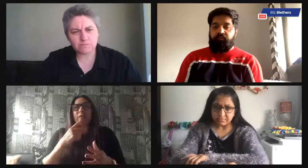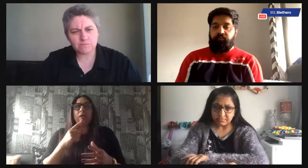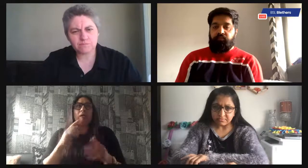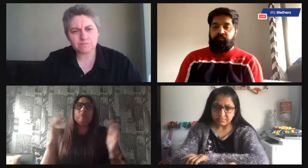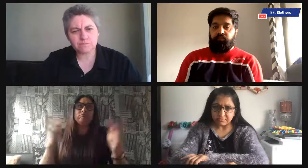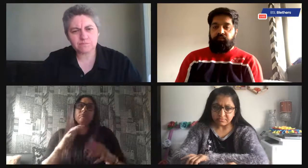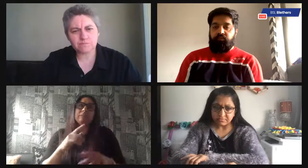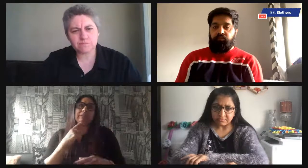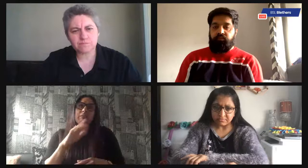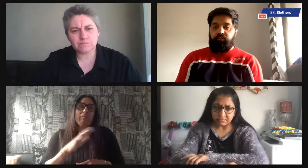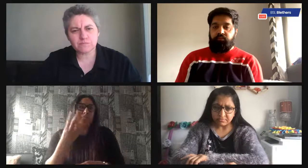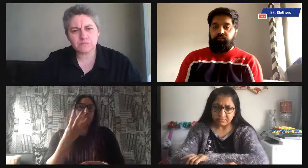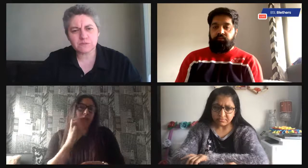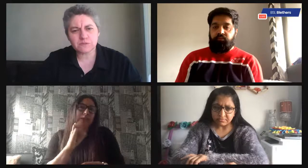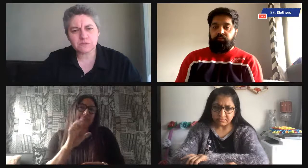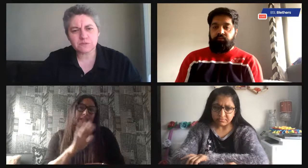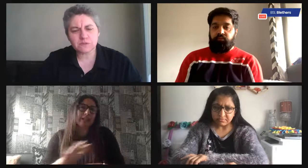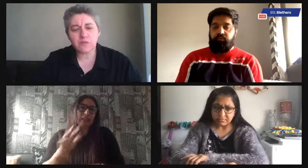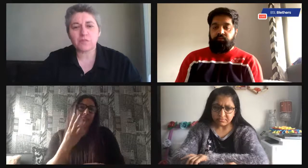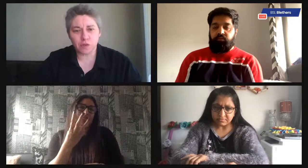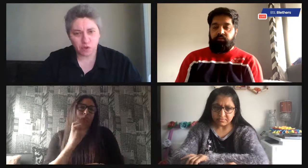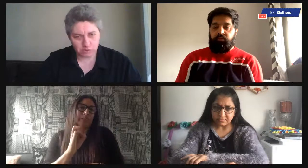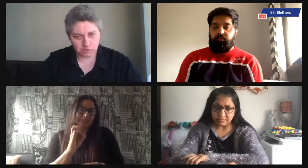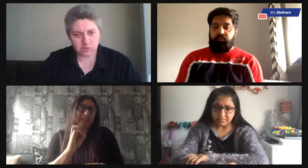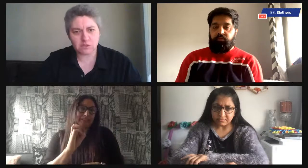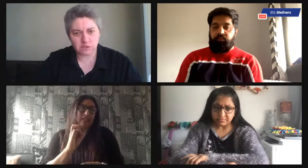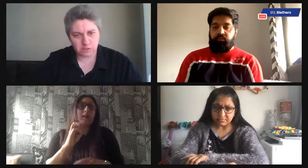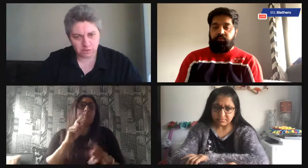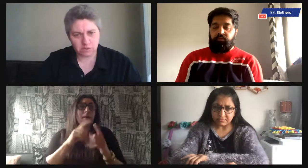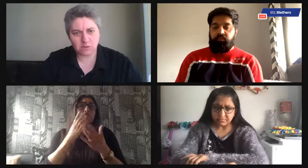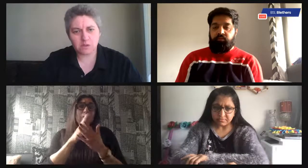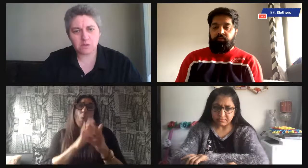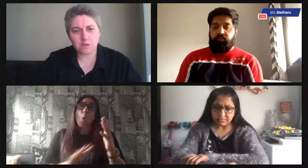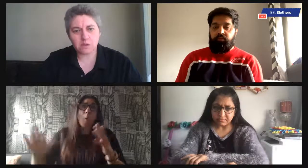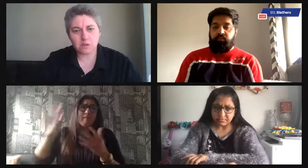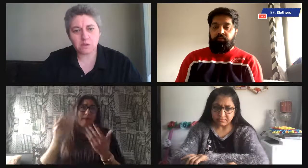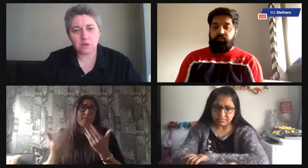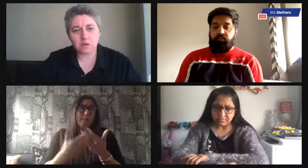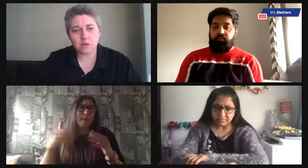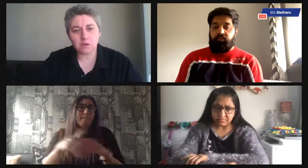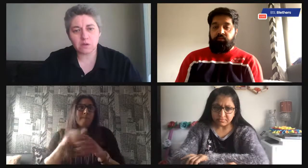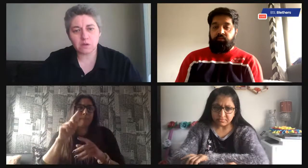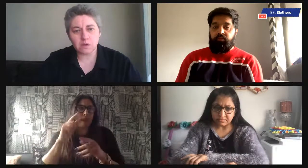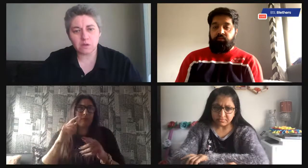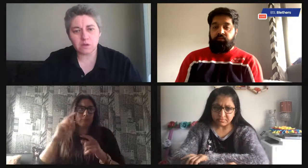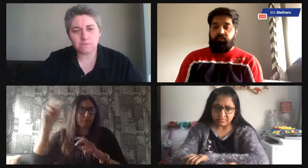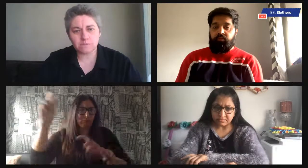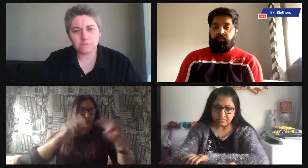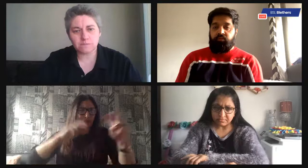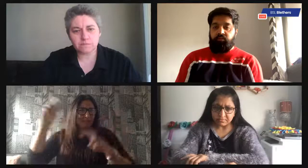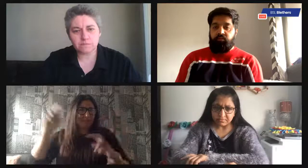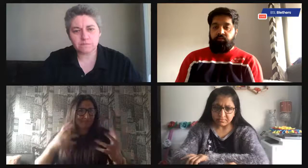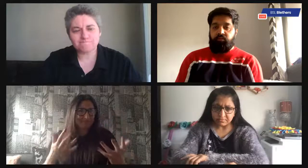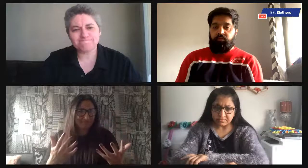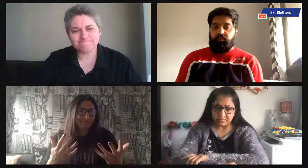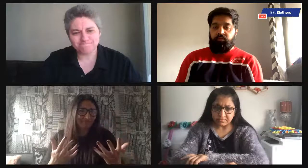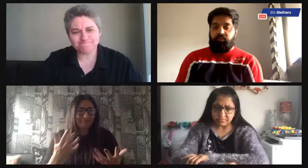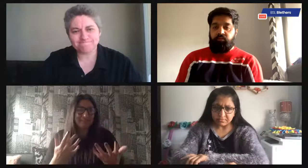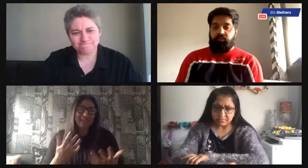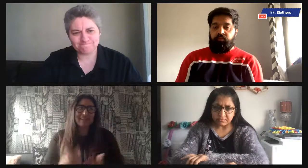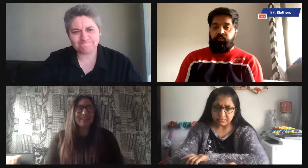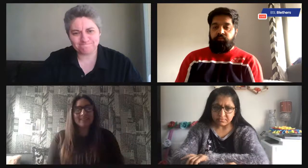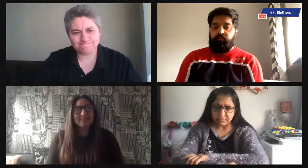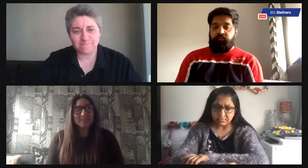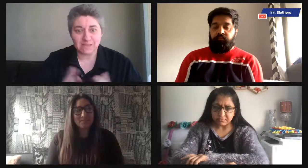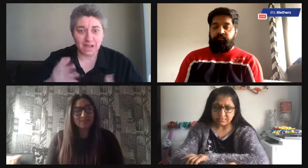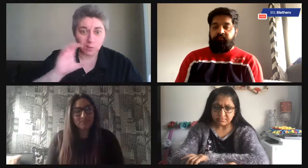have? I would say we have 30 regular members. However, we have loads of other members,